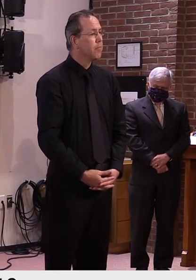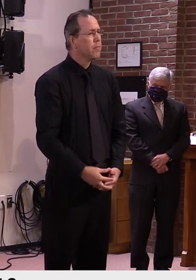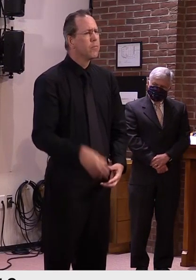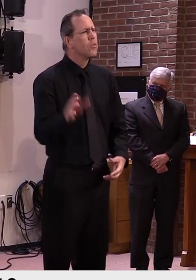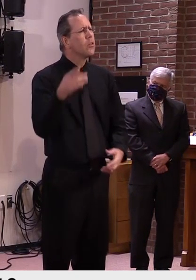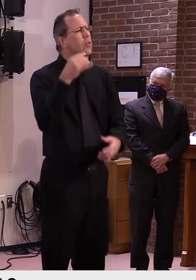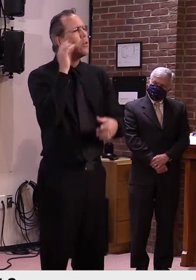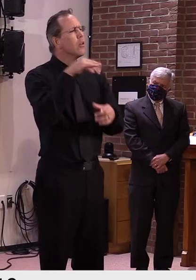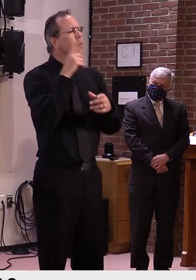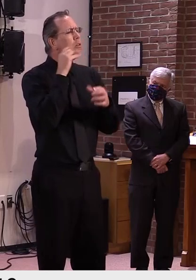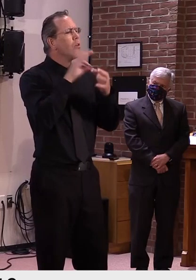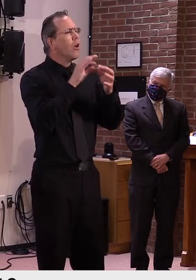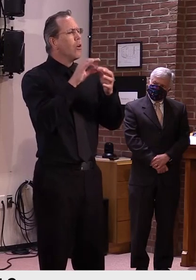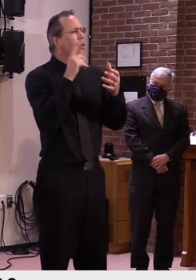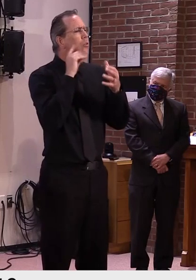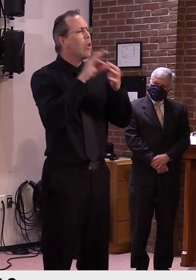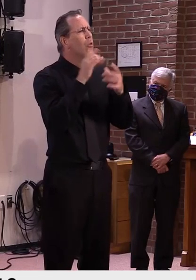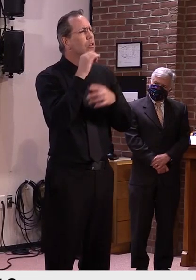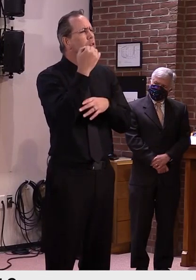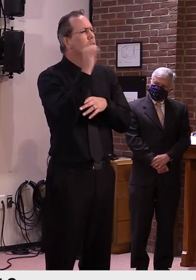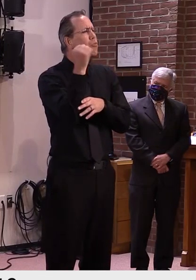time?